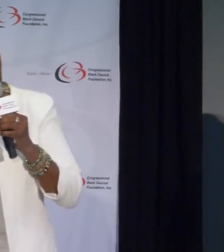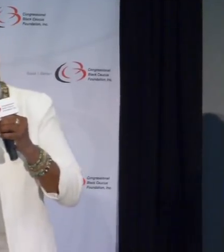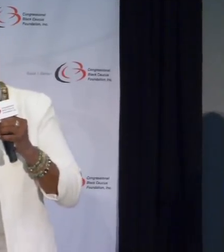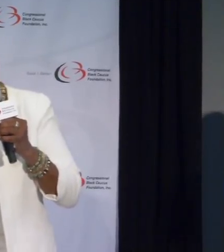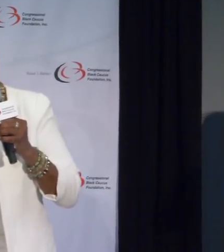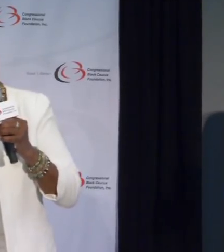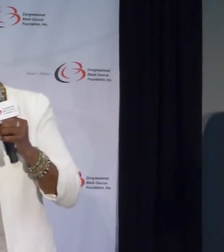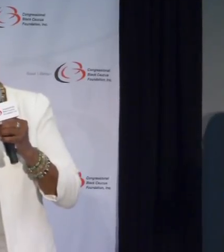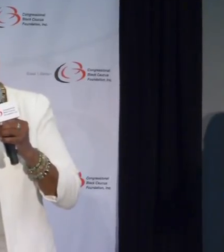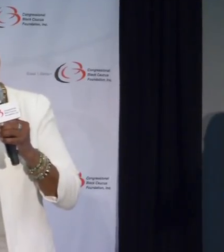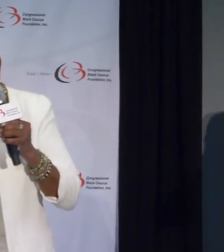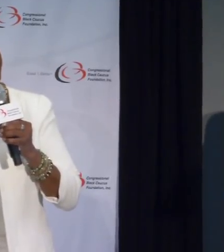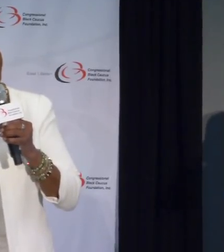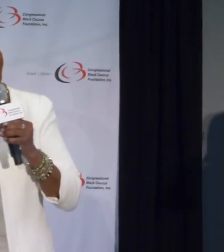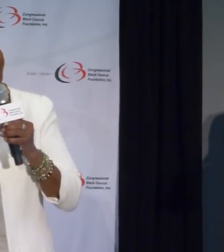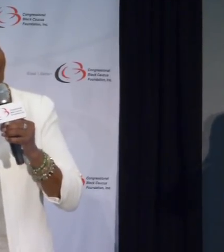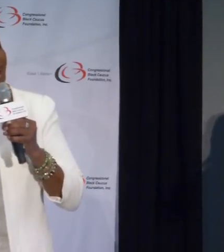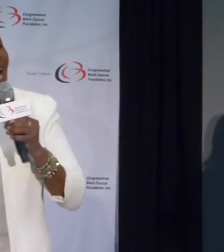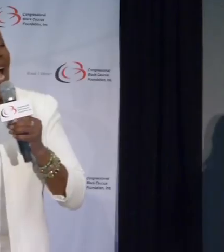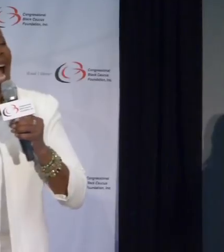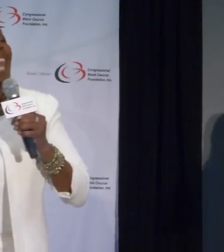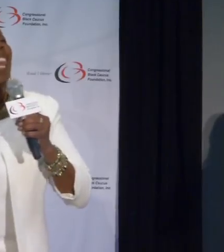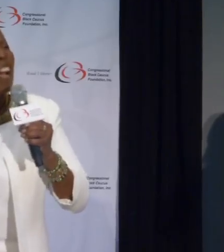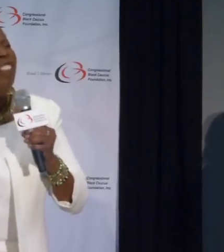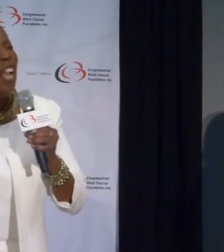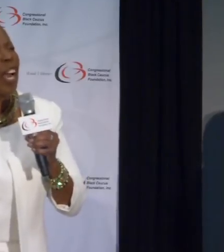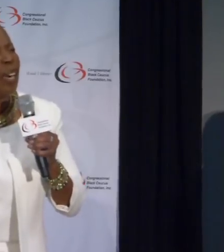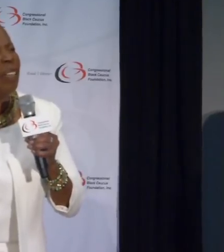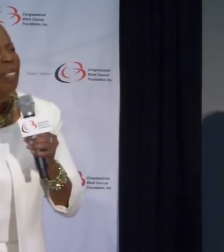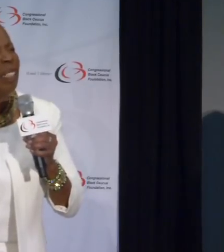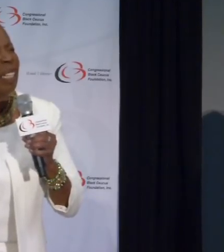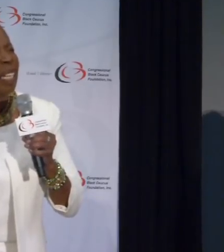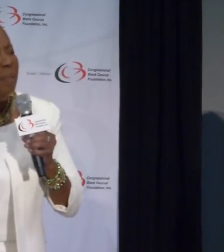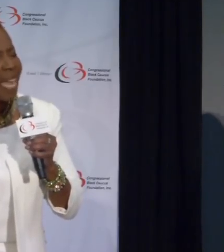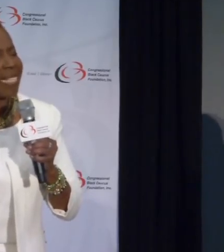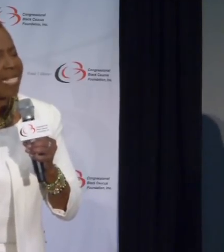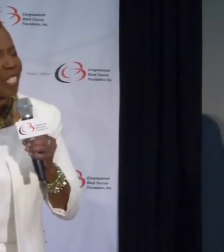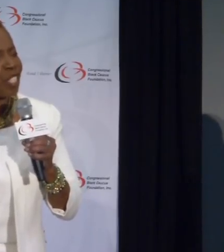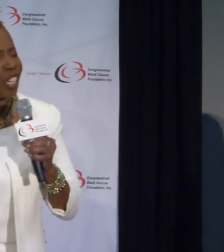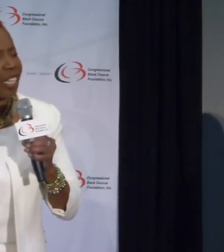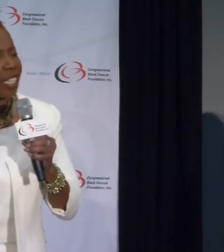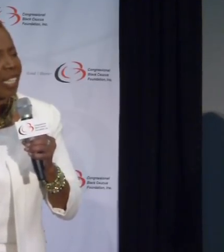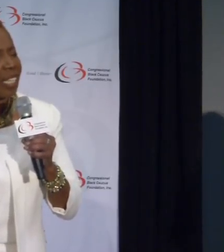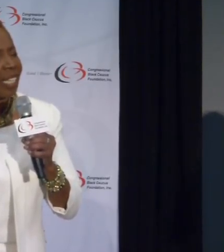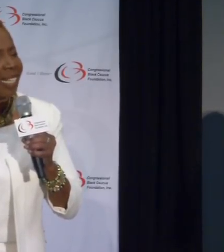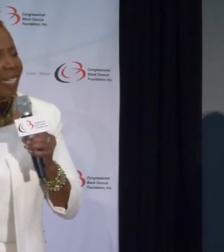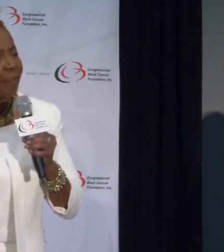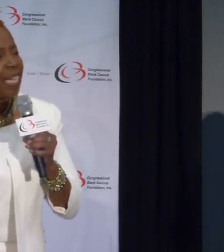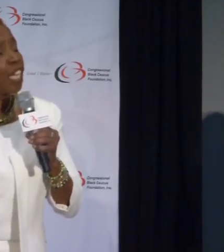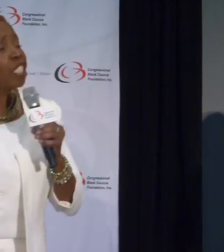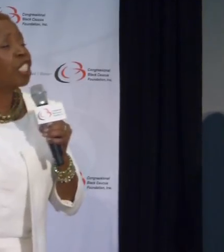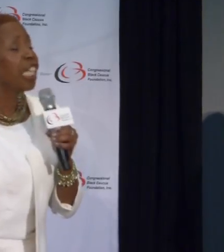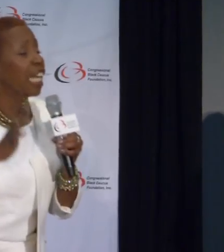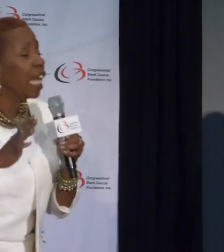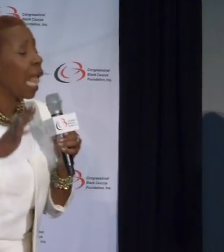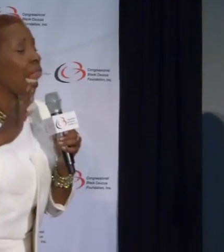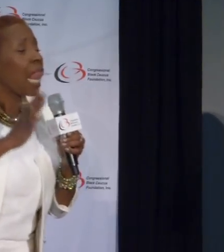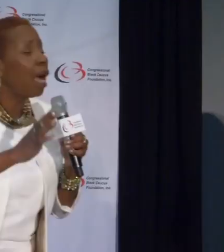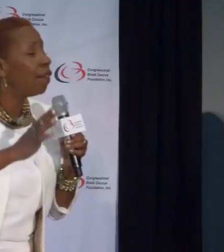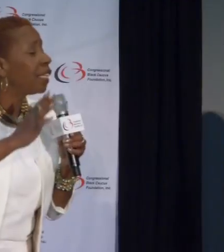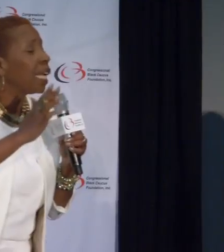And then it came to me. I loved her, my sister, because